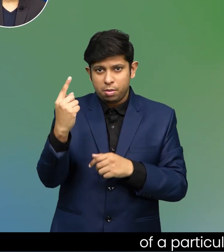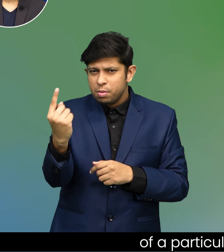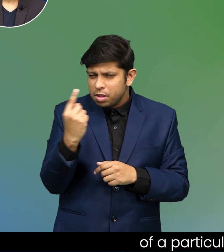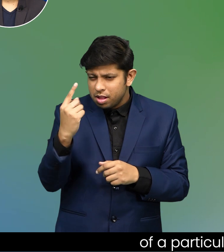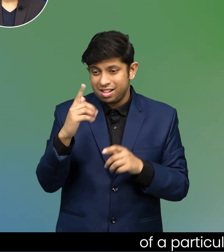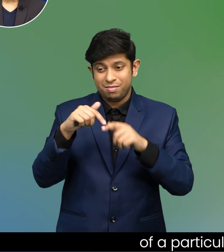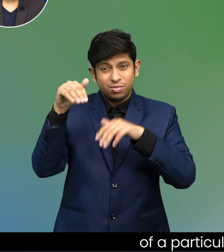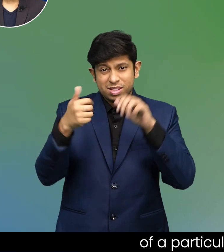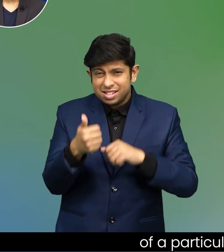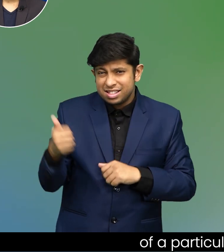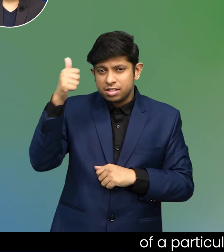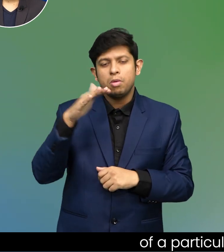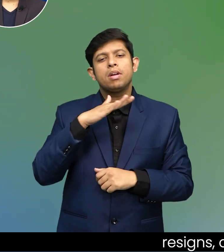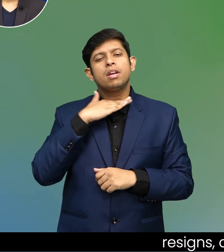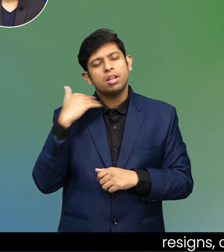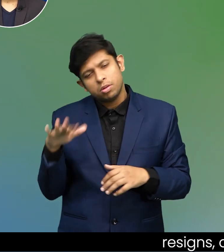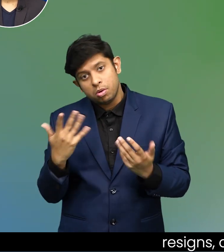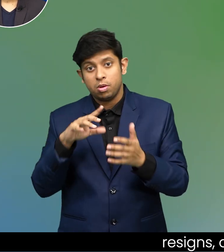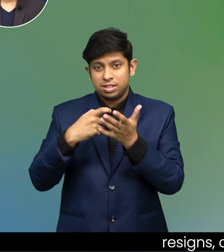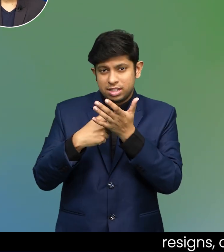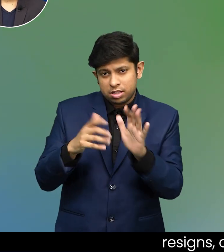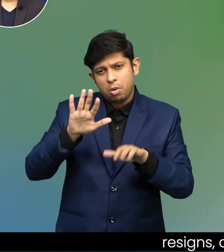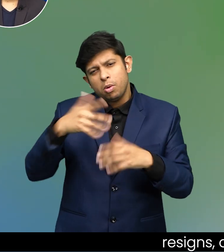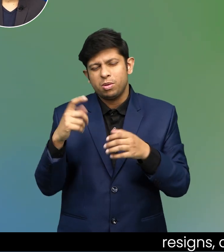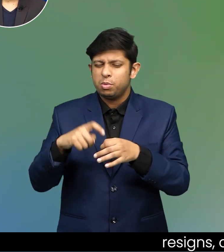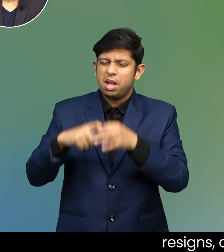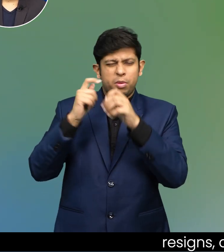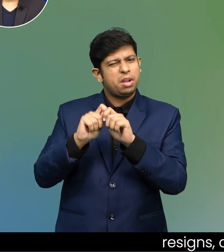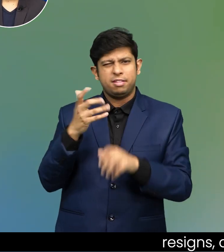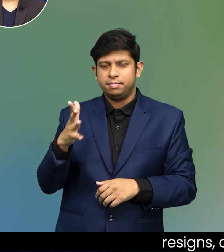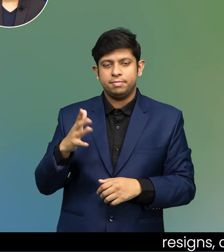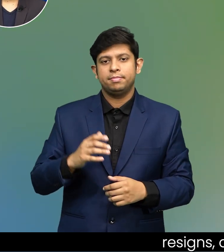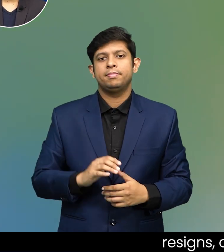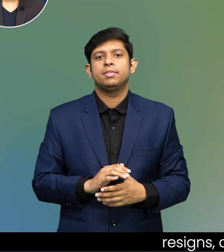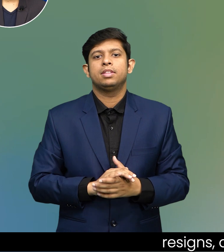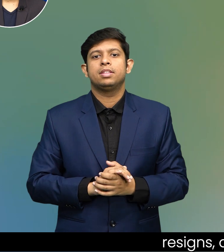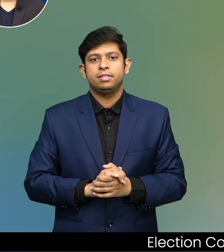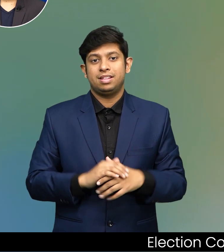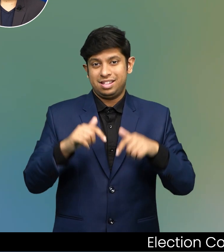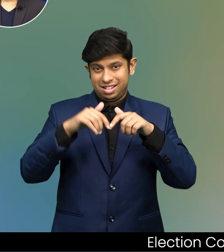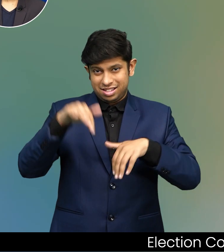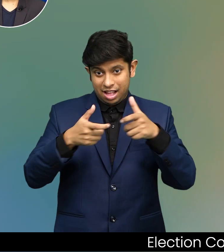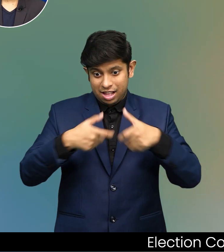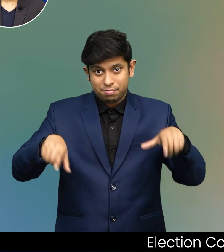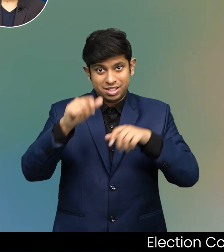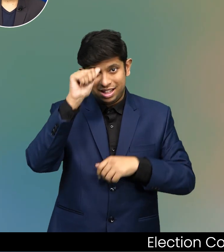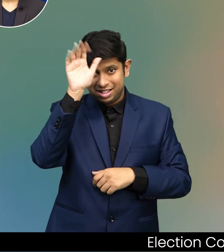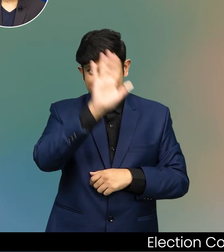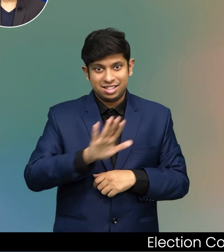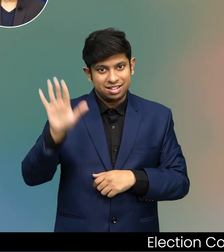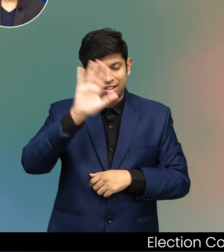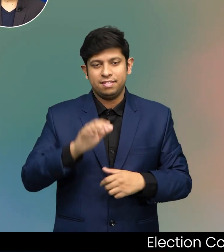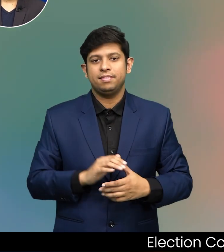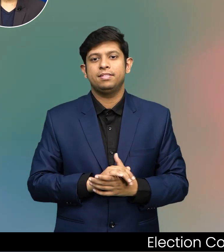particular constituent dies, resigns or is disqualified. Election Commission